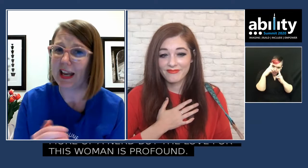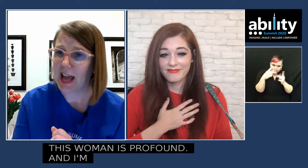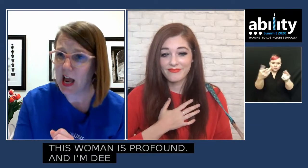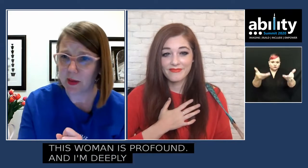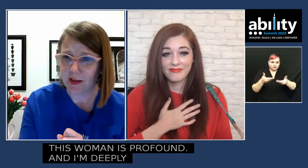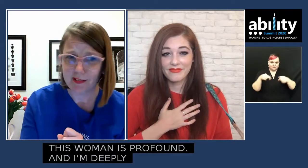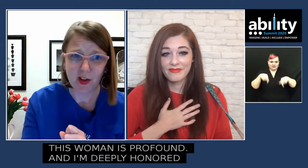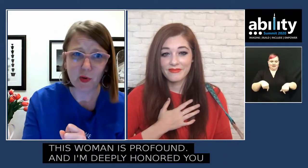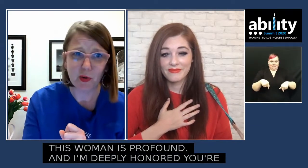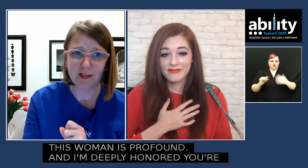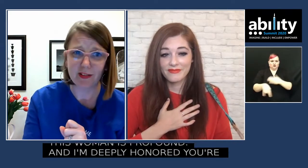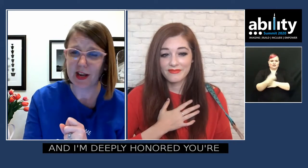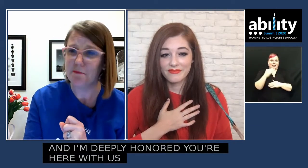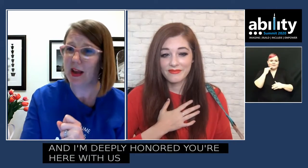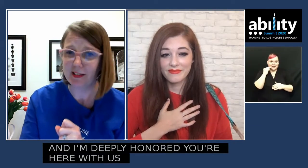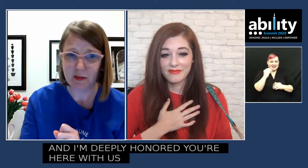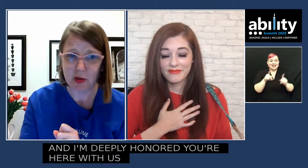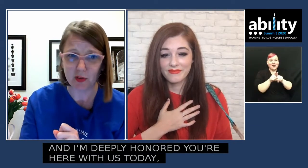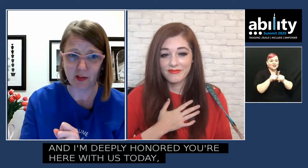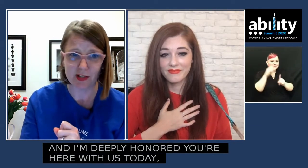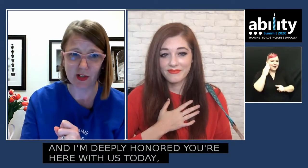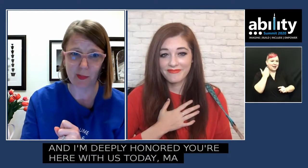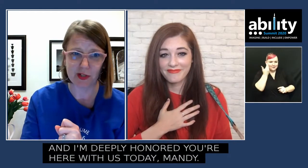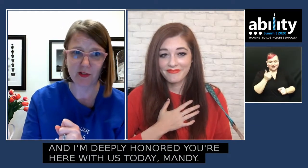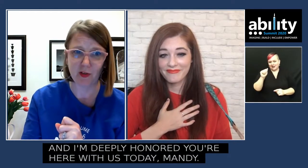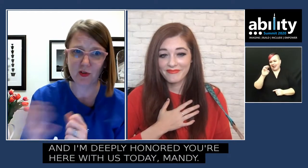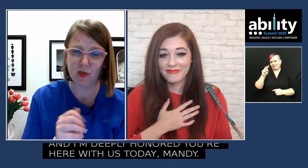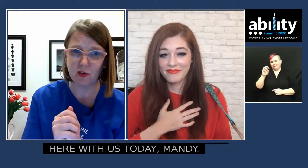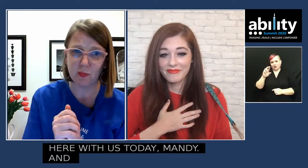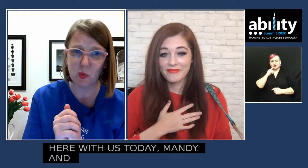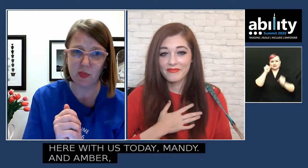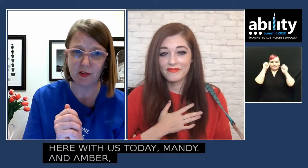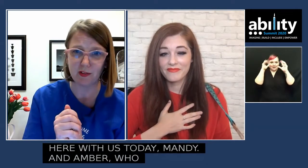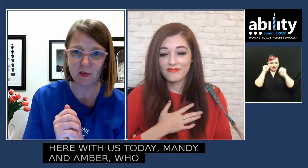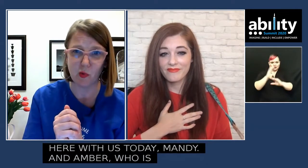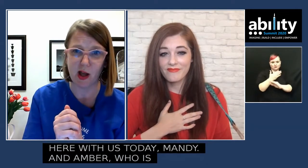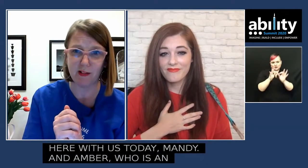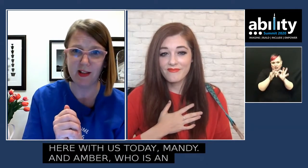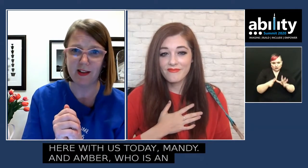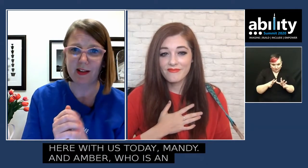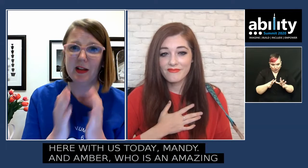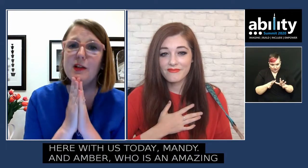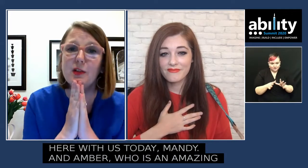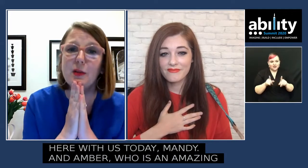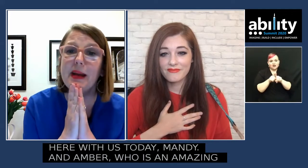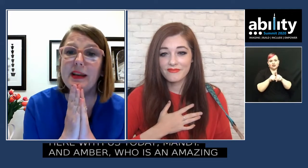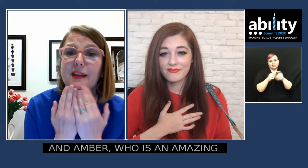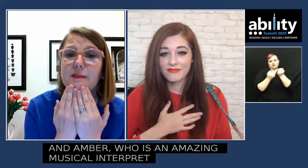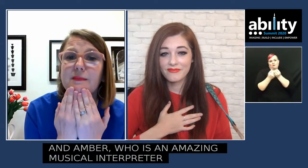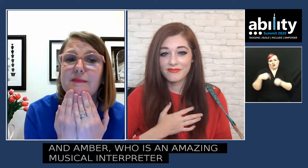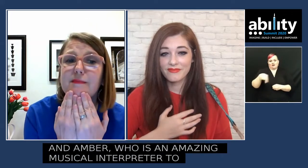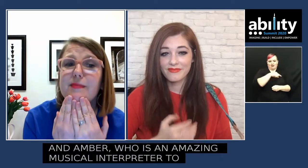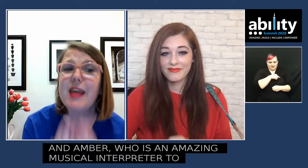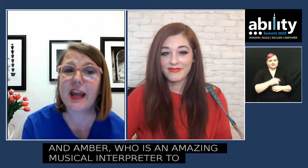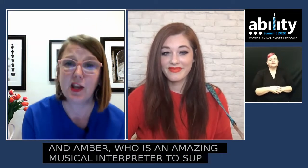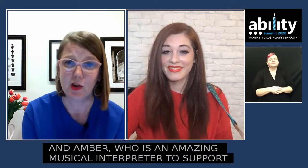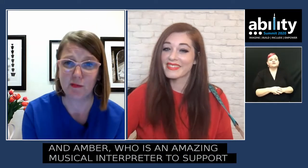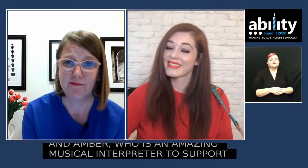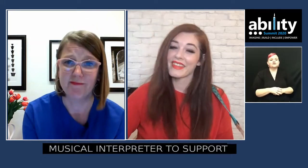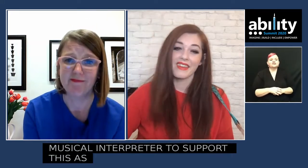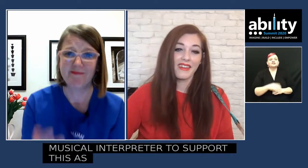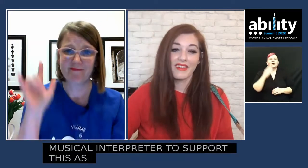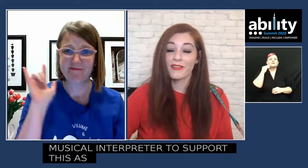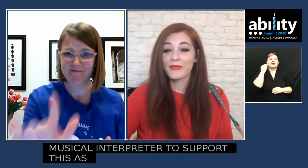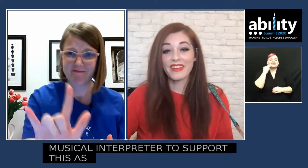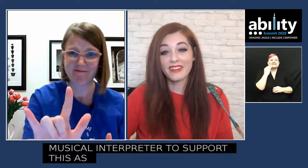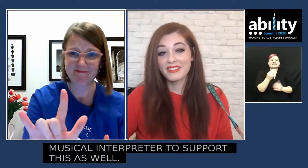and Amber, who is an amazing musical interpreter to support this as well. So Mandy, thank